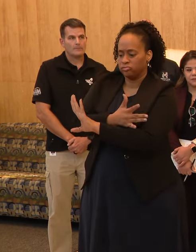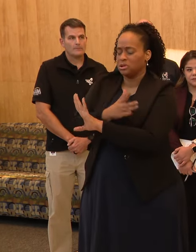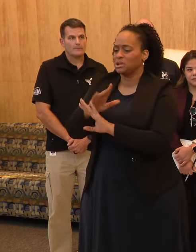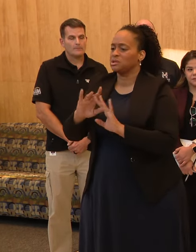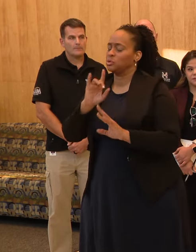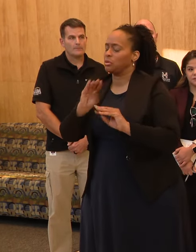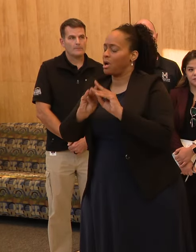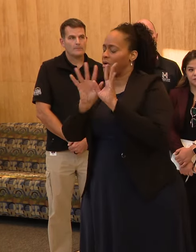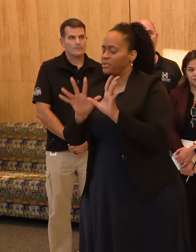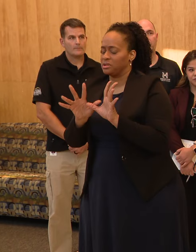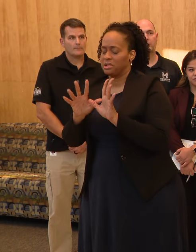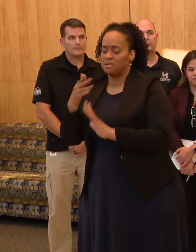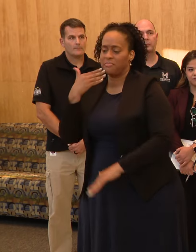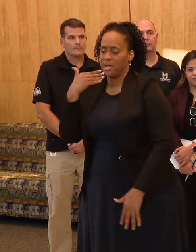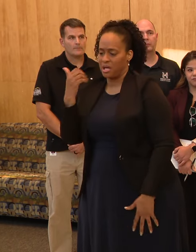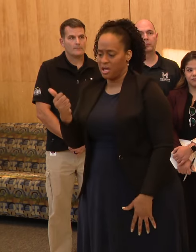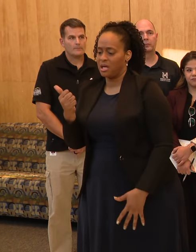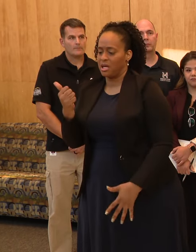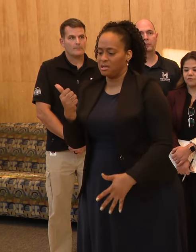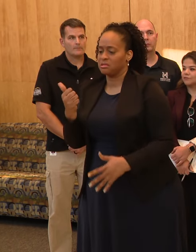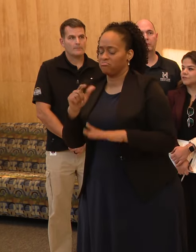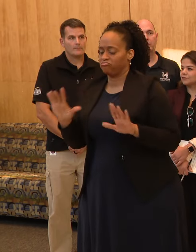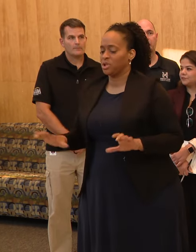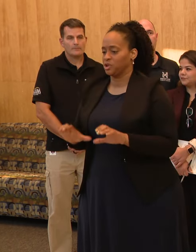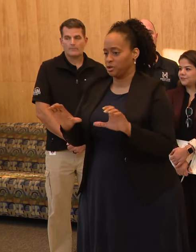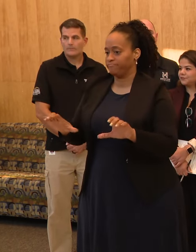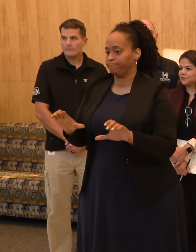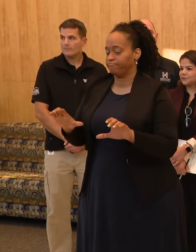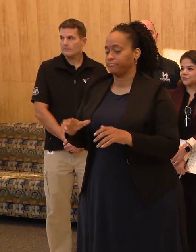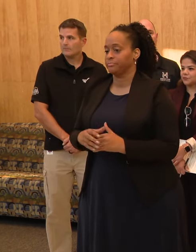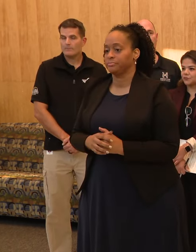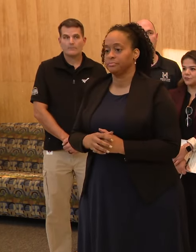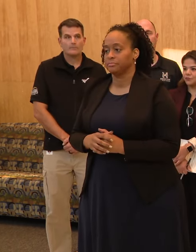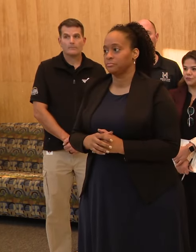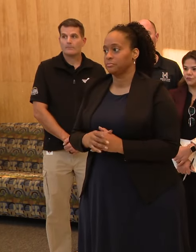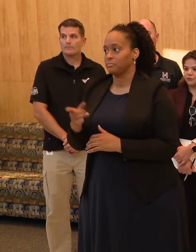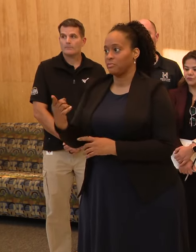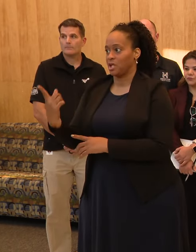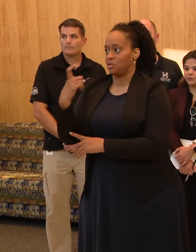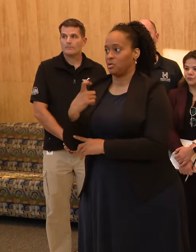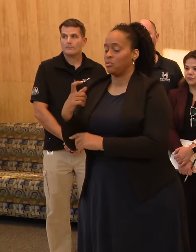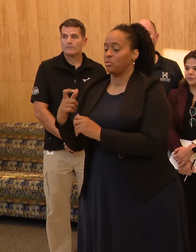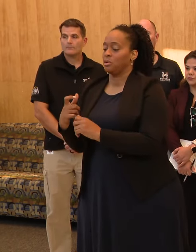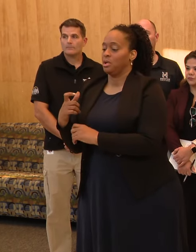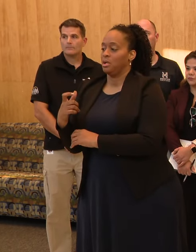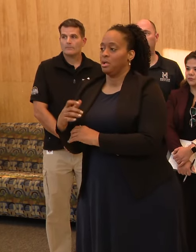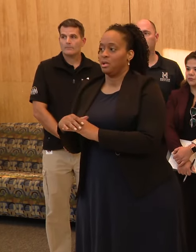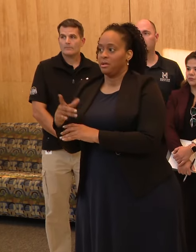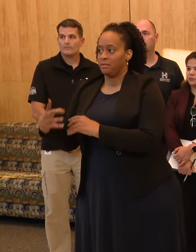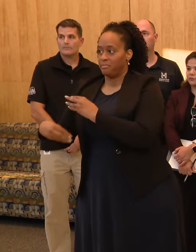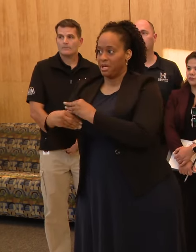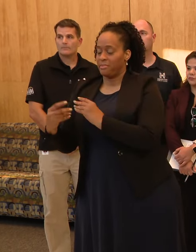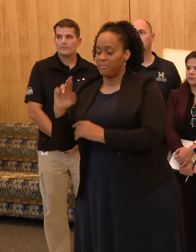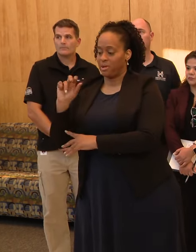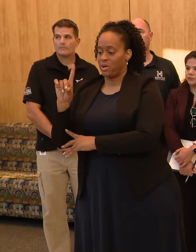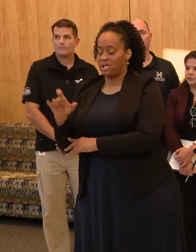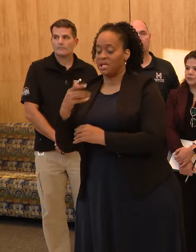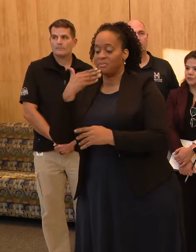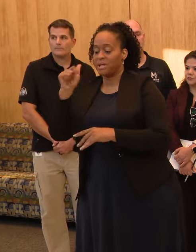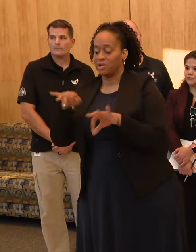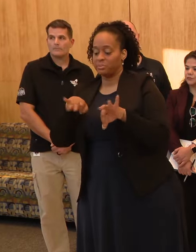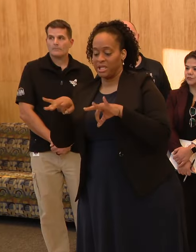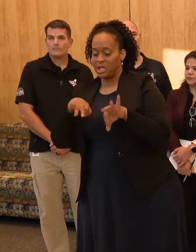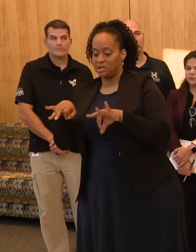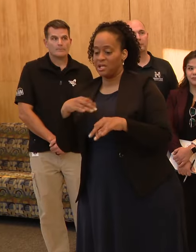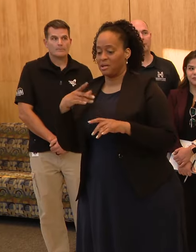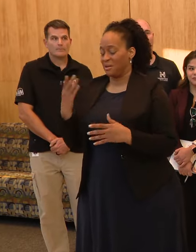the best cause of action. Thank you. To follow up on that, maybe Randy can give a better explanation,